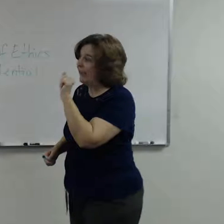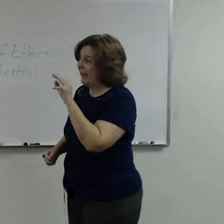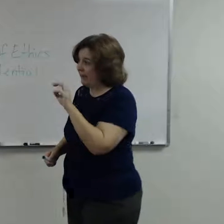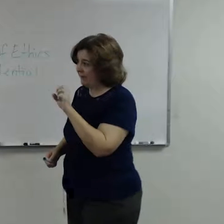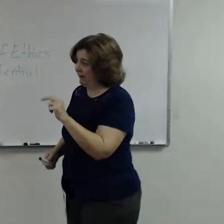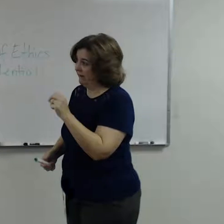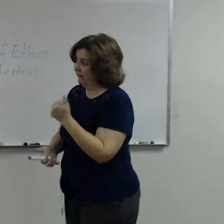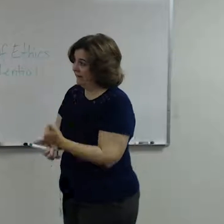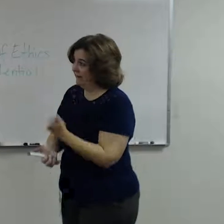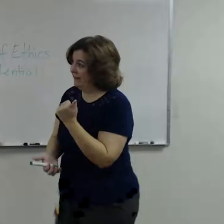Amen.